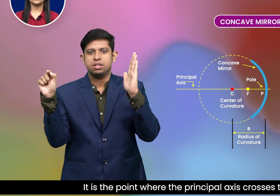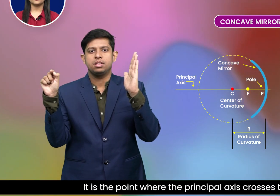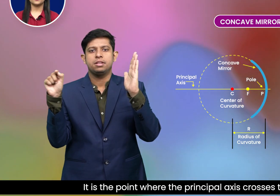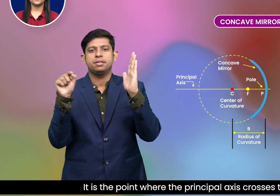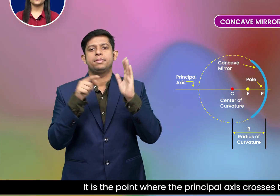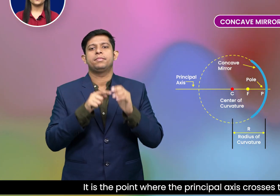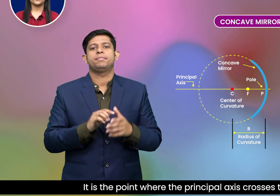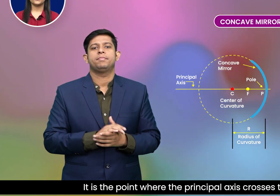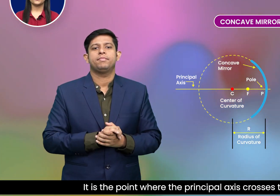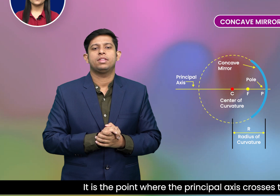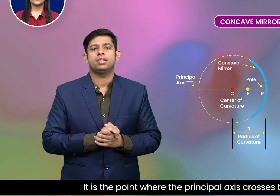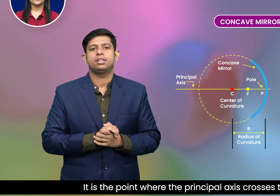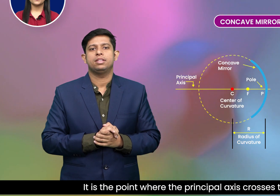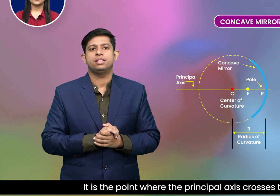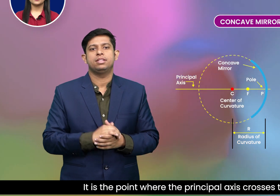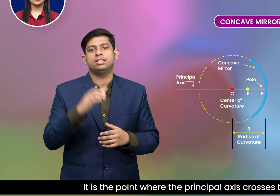the mirror.